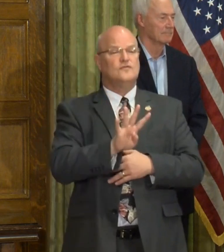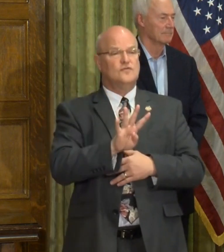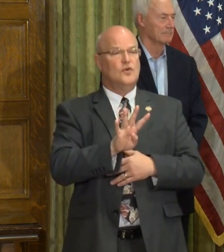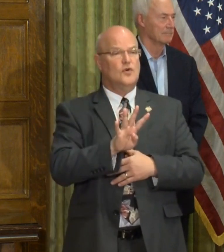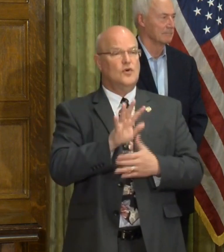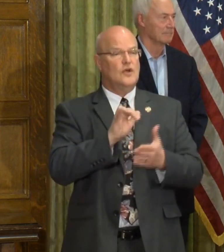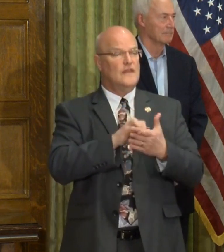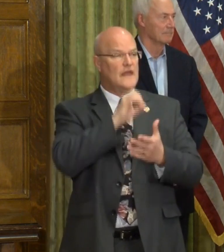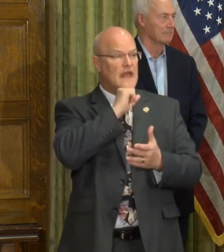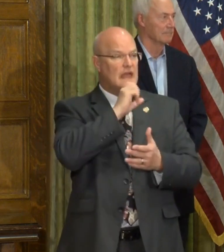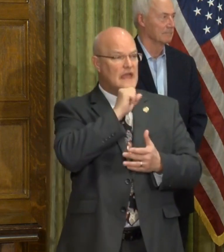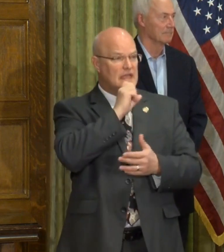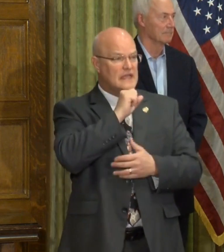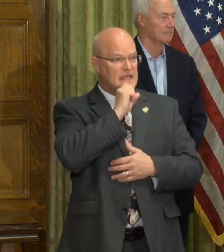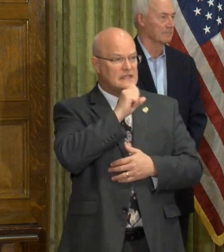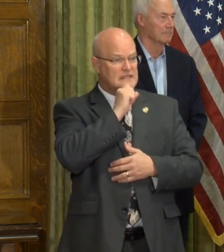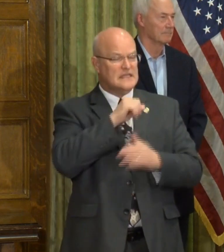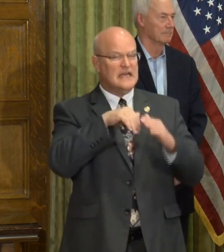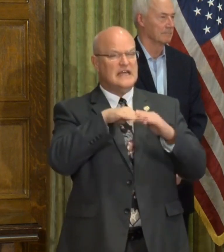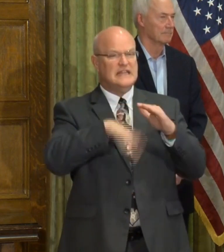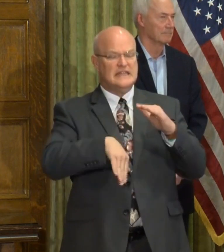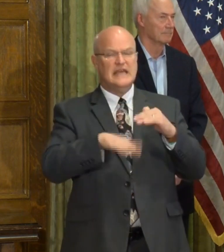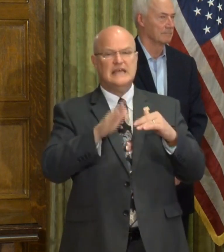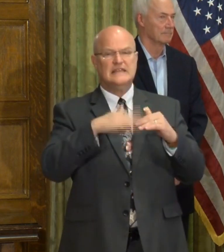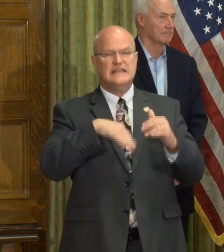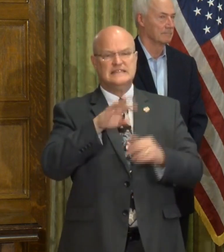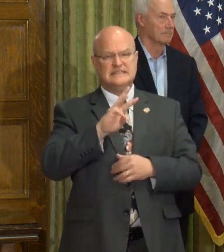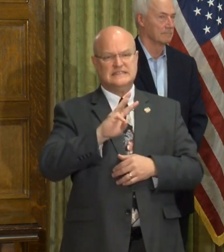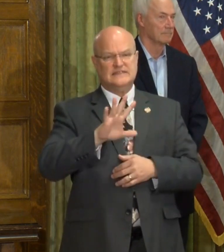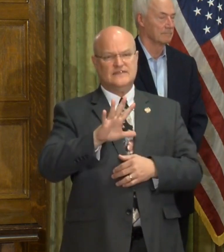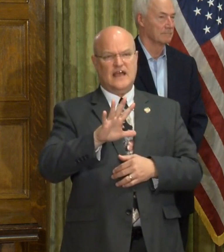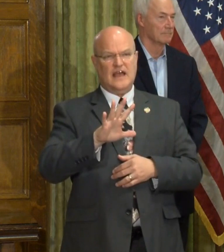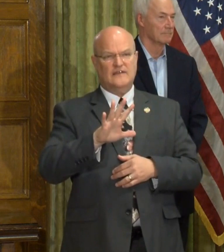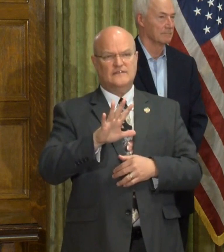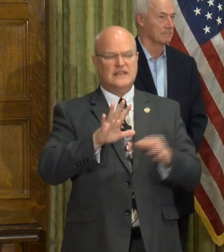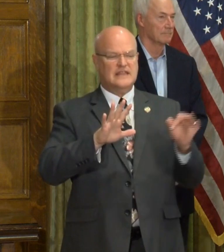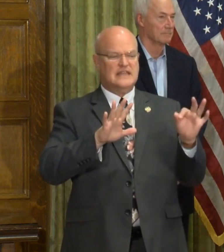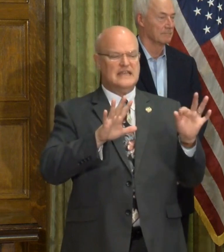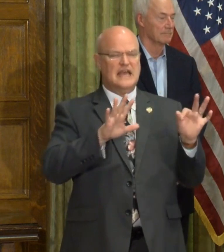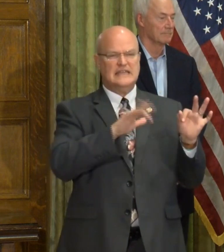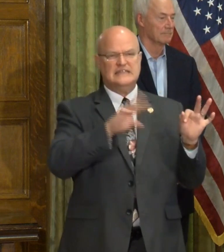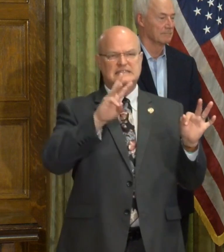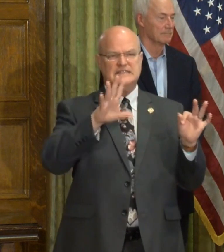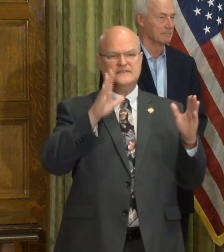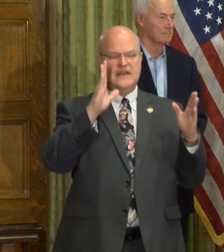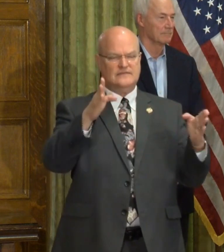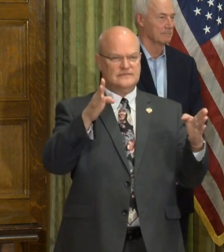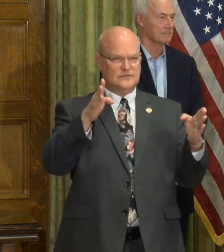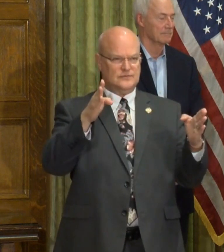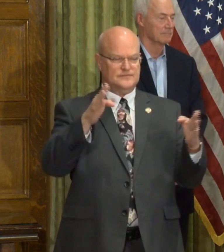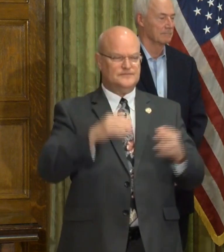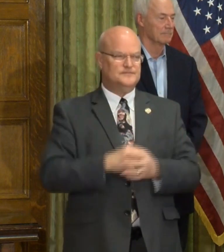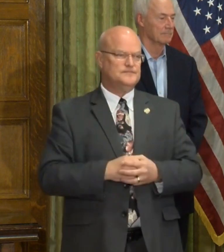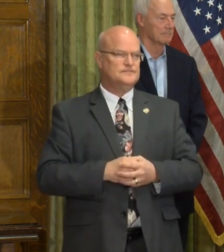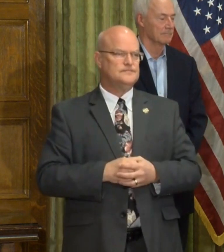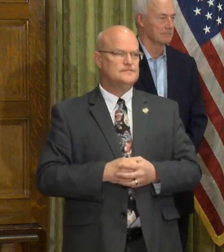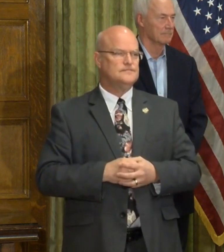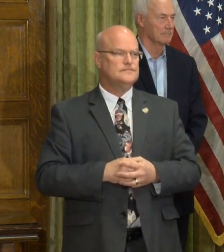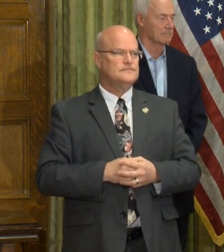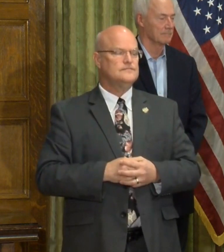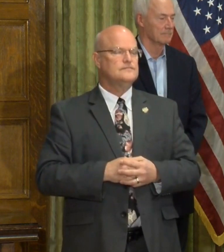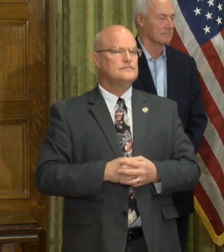and 4 in that age range less than 65, 19 to 64 age